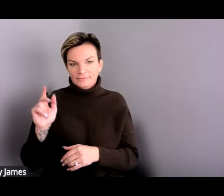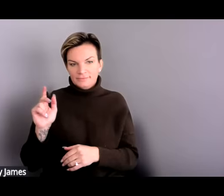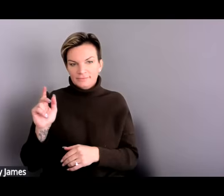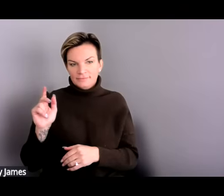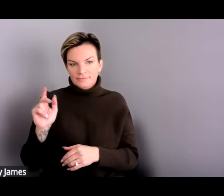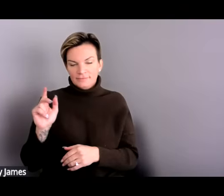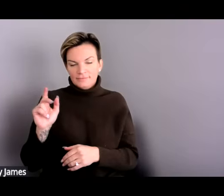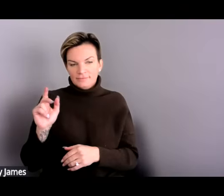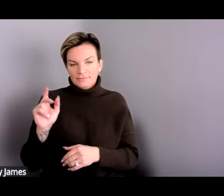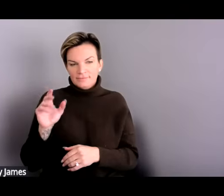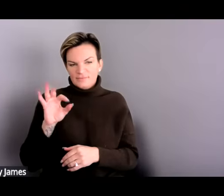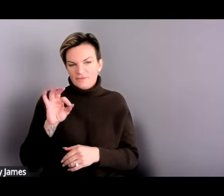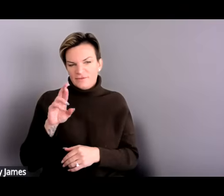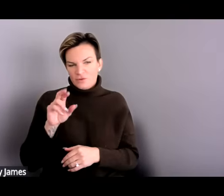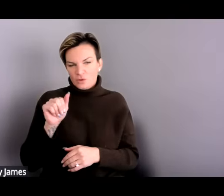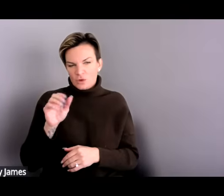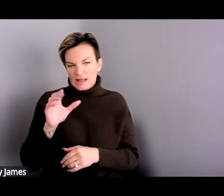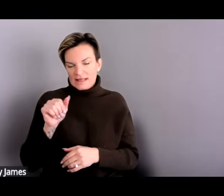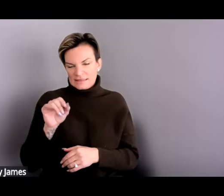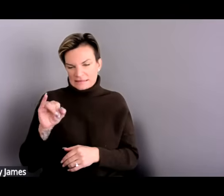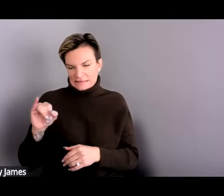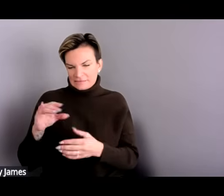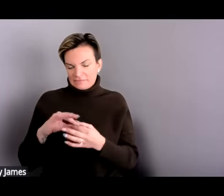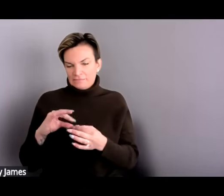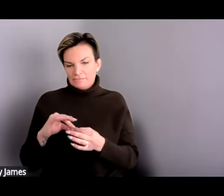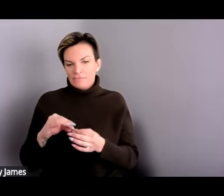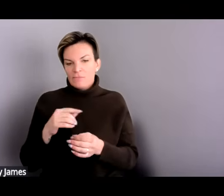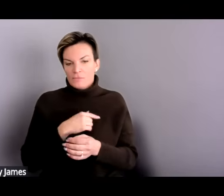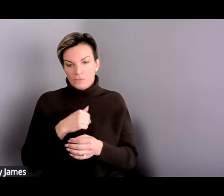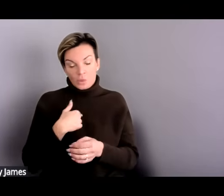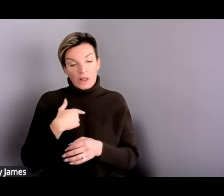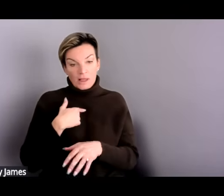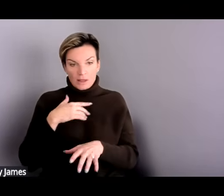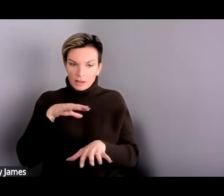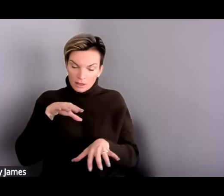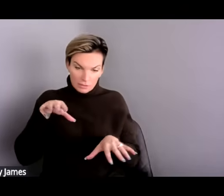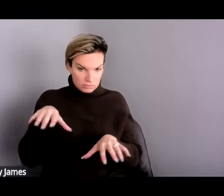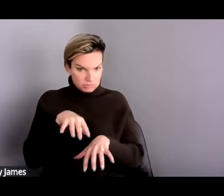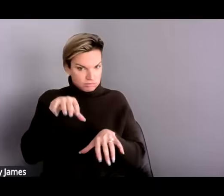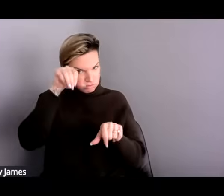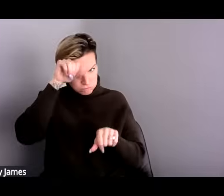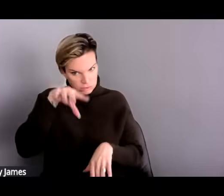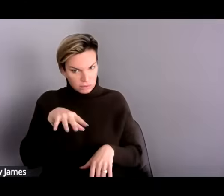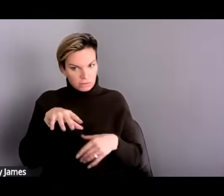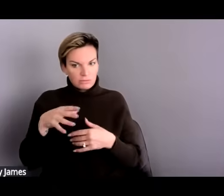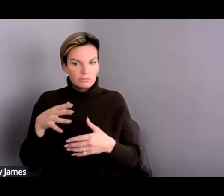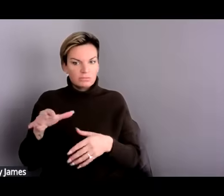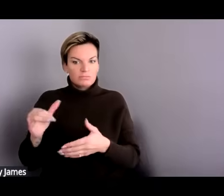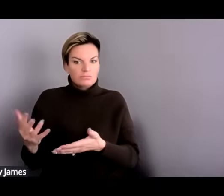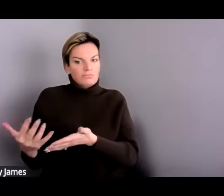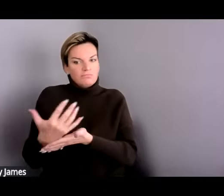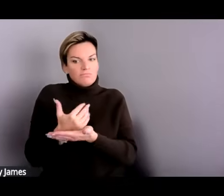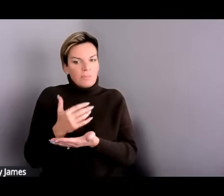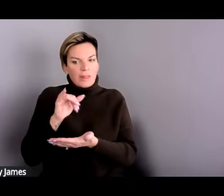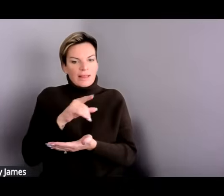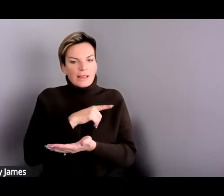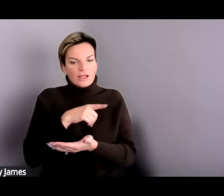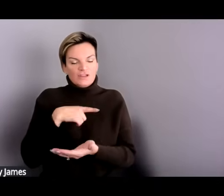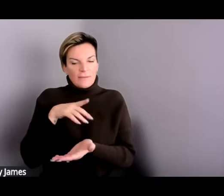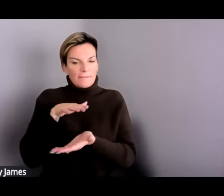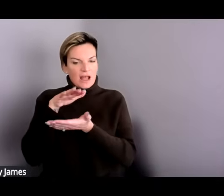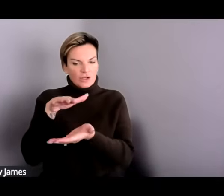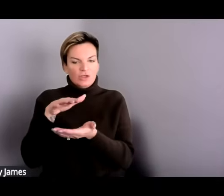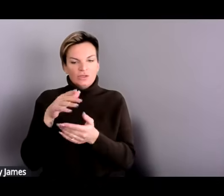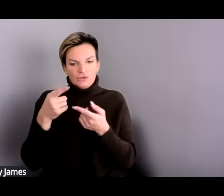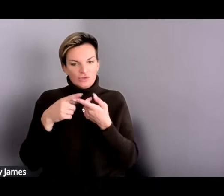went through quite a significant amount of work to get a legislative package in beginning in 2023, and even the efforts